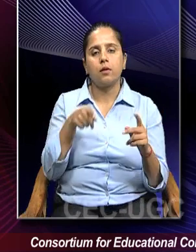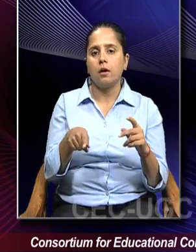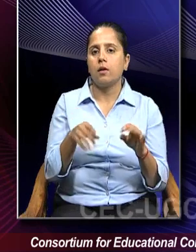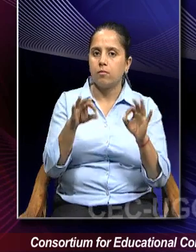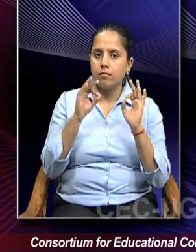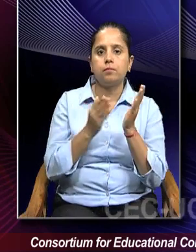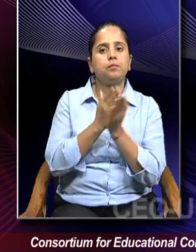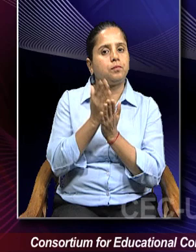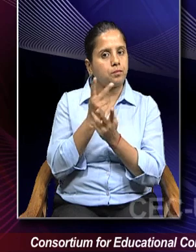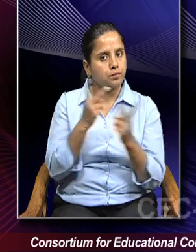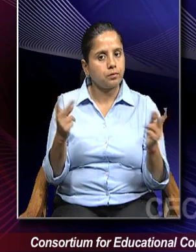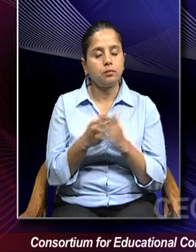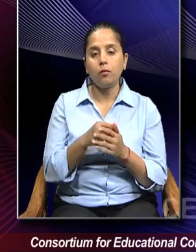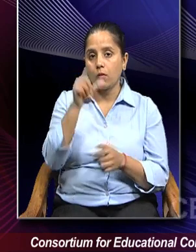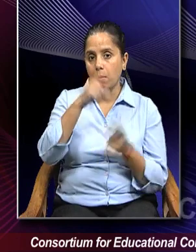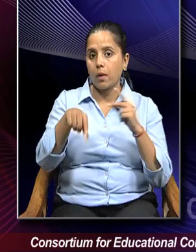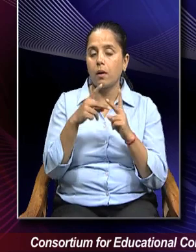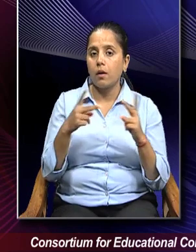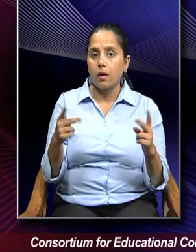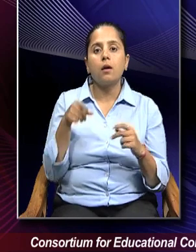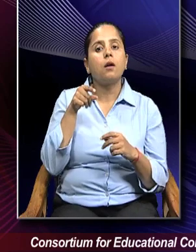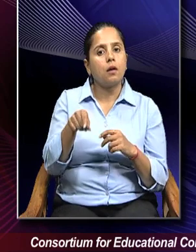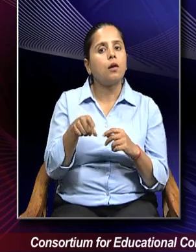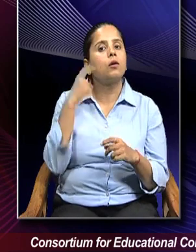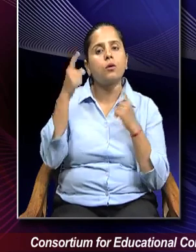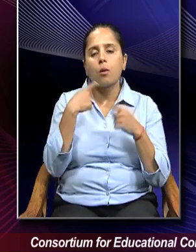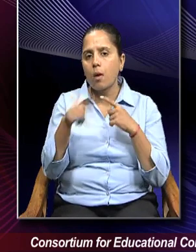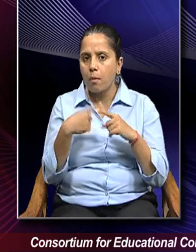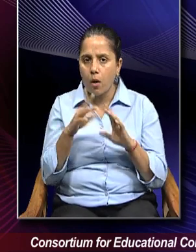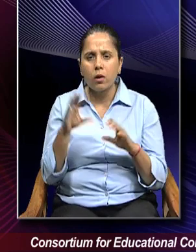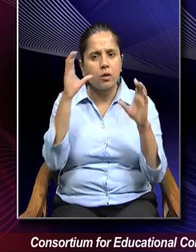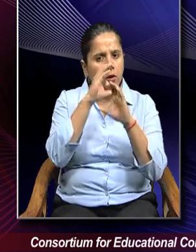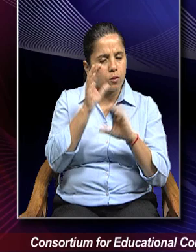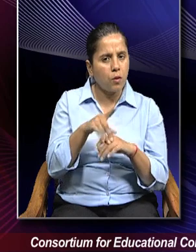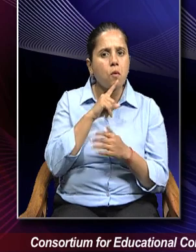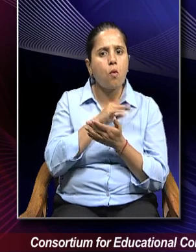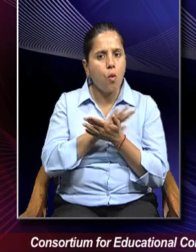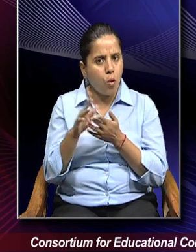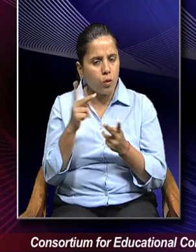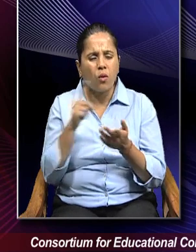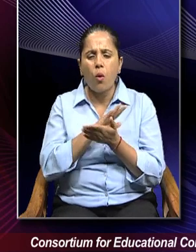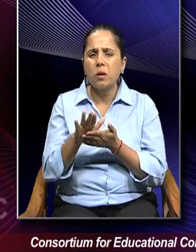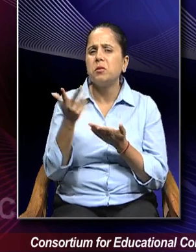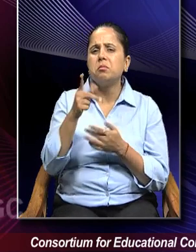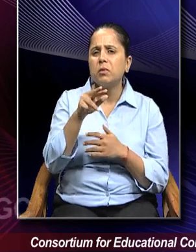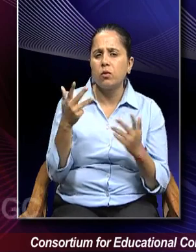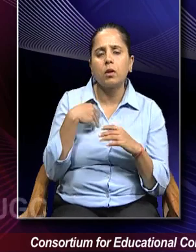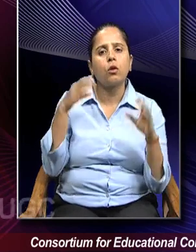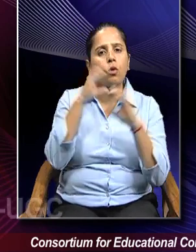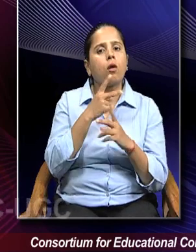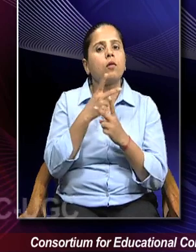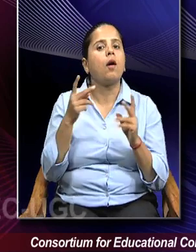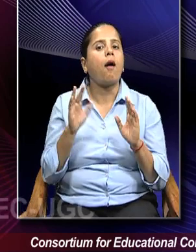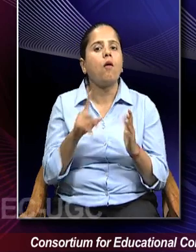manner. So, people often talk about, confused about honesty, that what is honesty? We are confused about